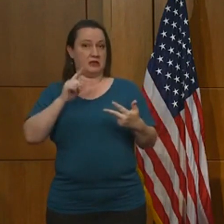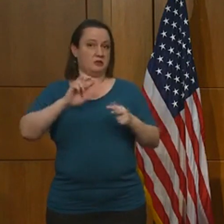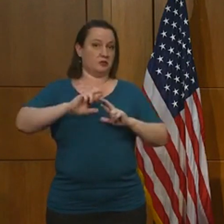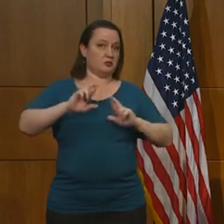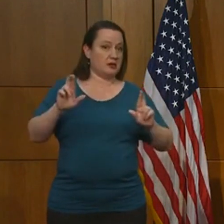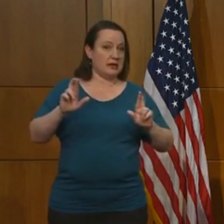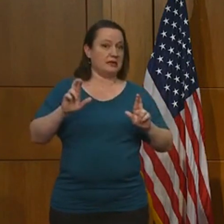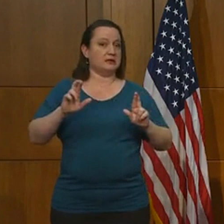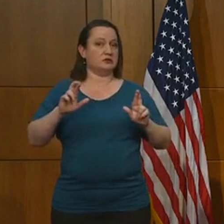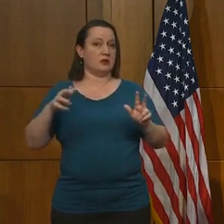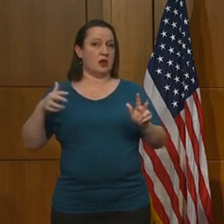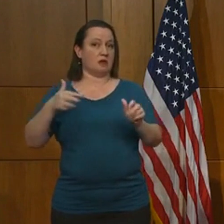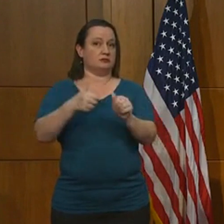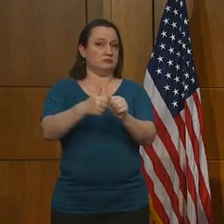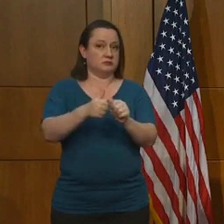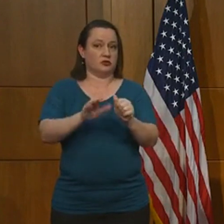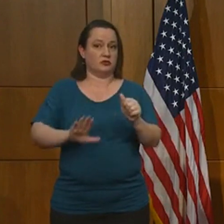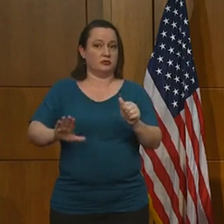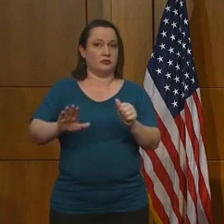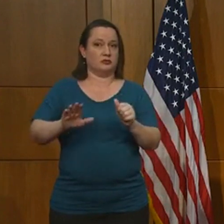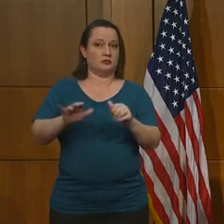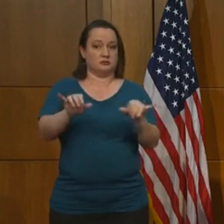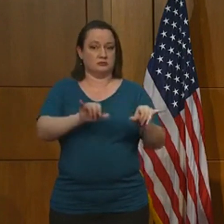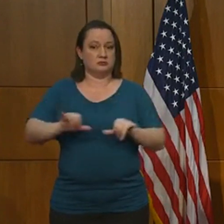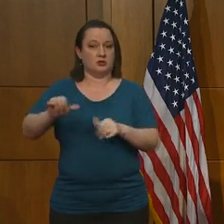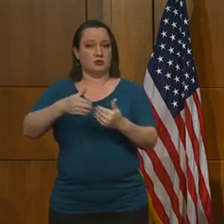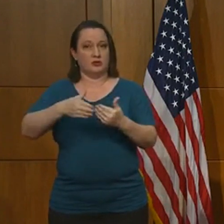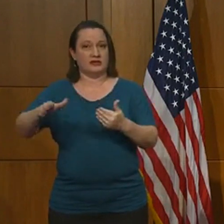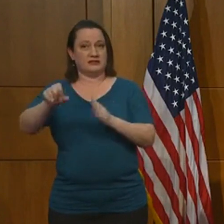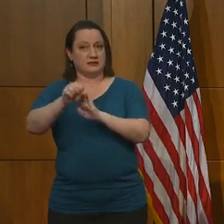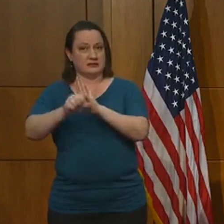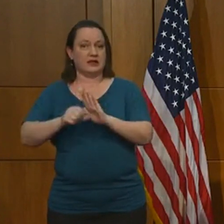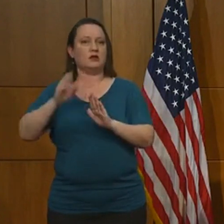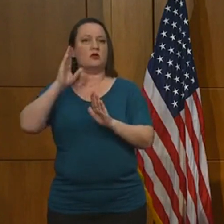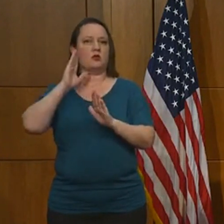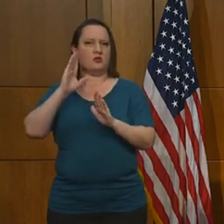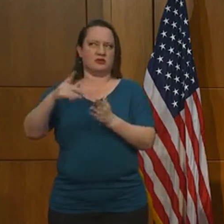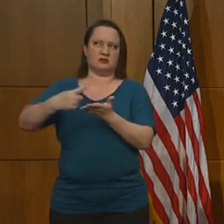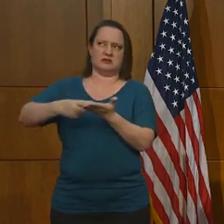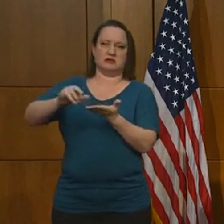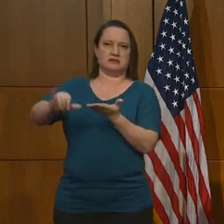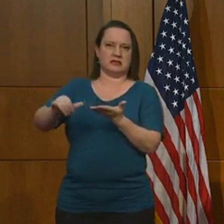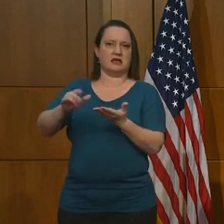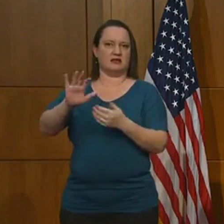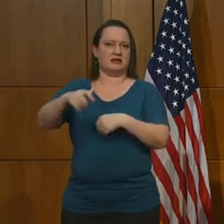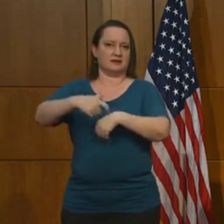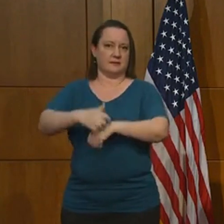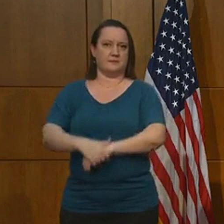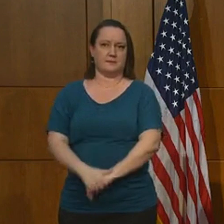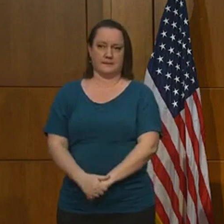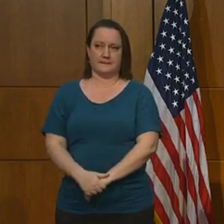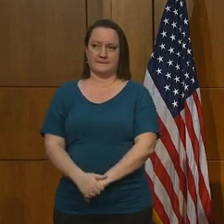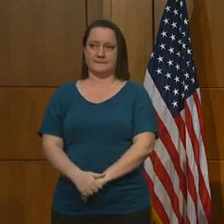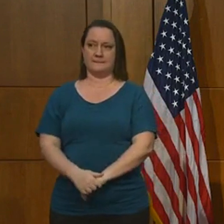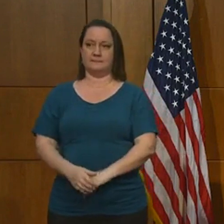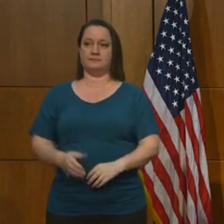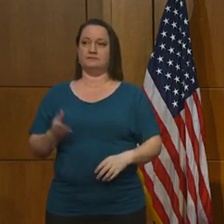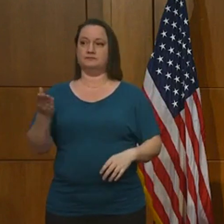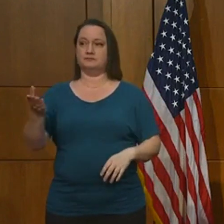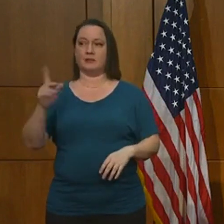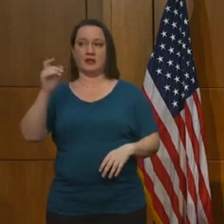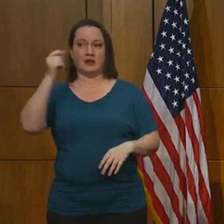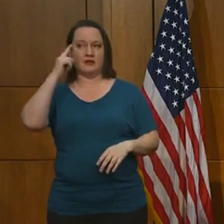into the phase with the rest of the state, then obviously we'll have that discussion. Governor, some folks are asking about a